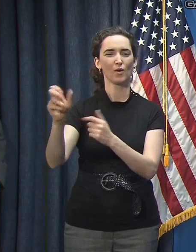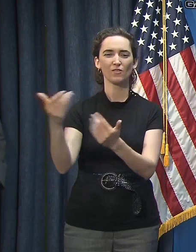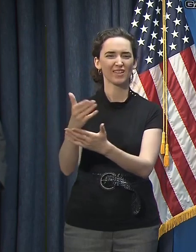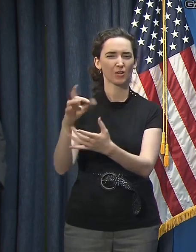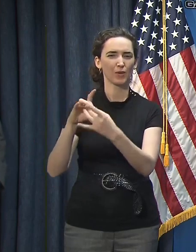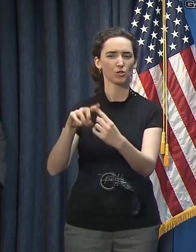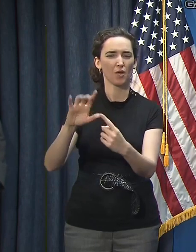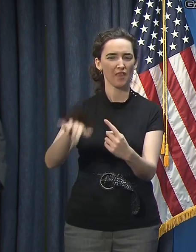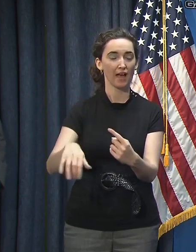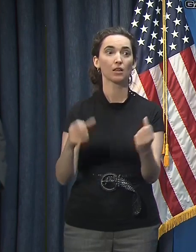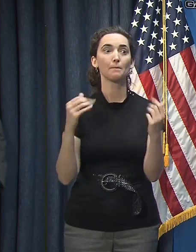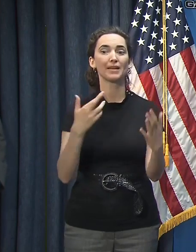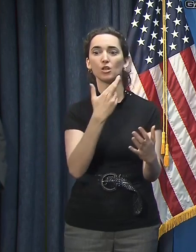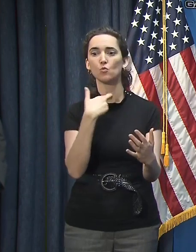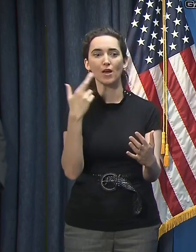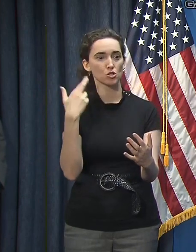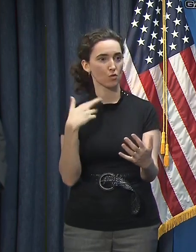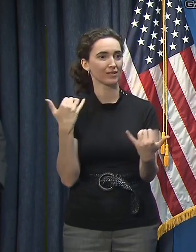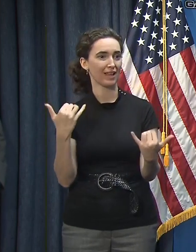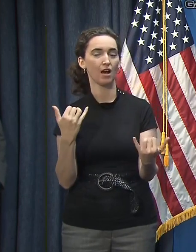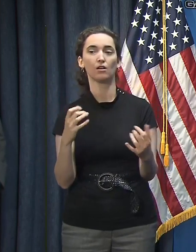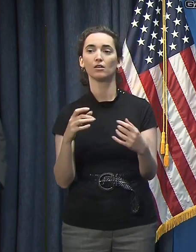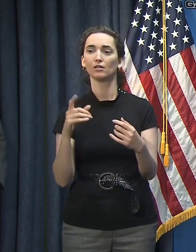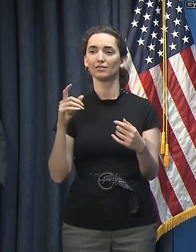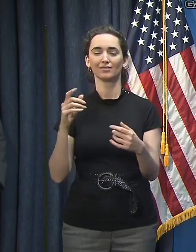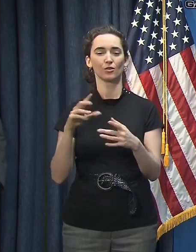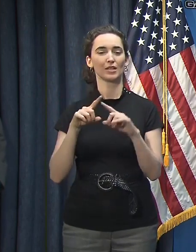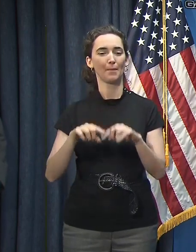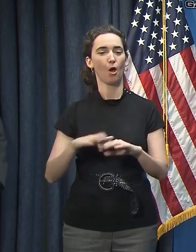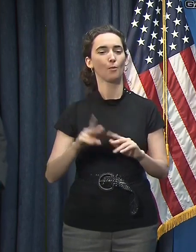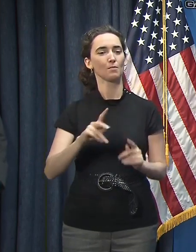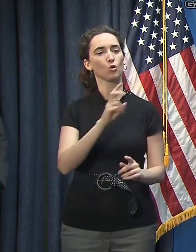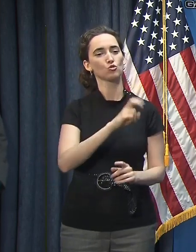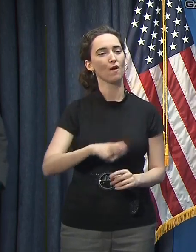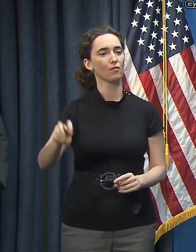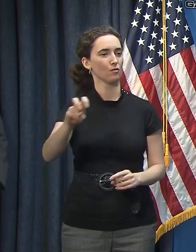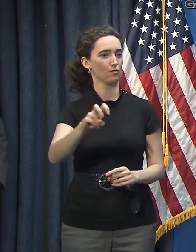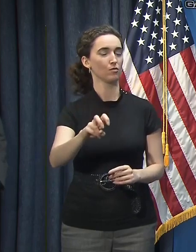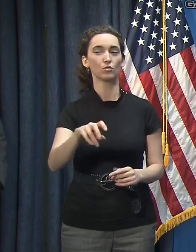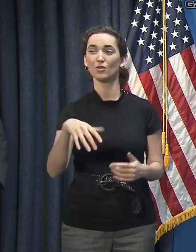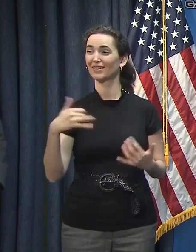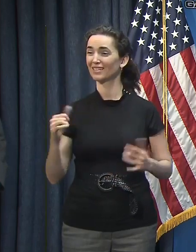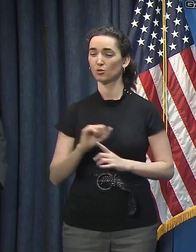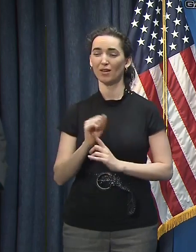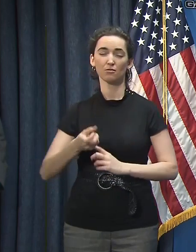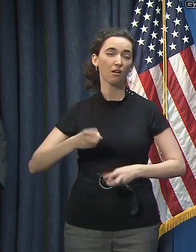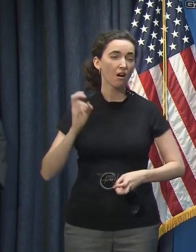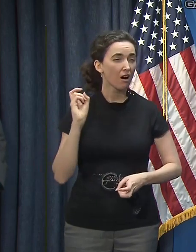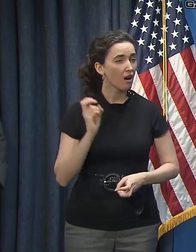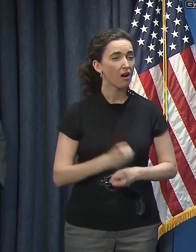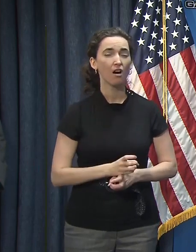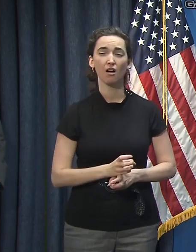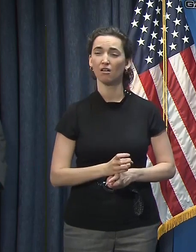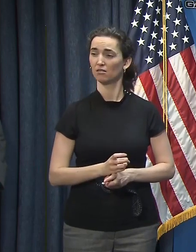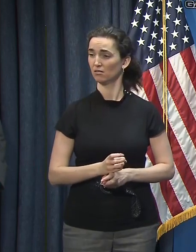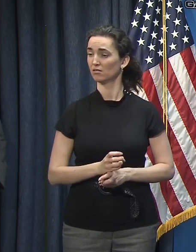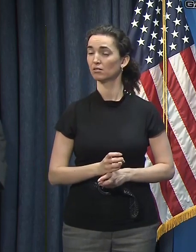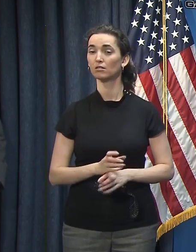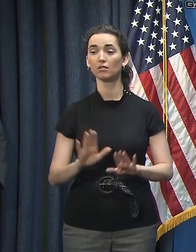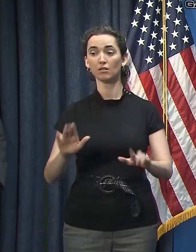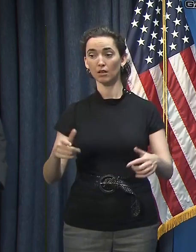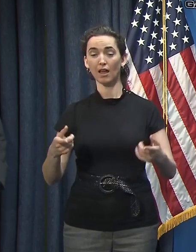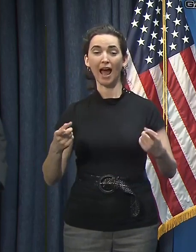restaurants, for example, are related to tourism. This is an extremely difficult time. I happen to be someone